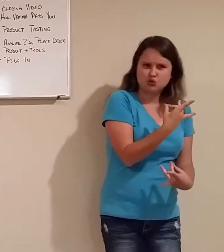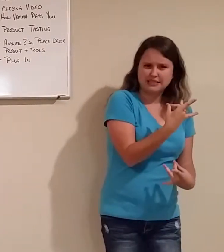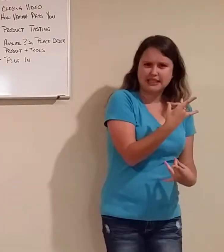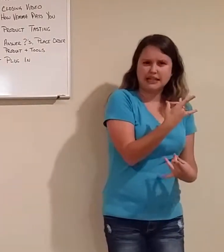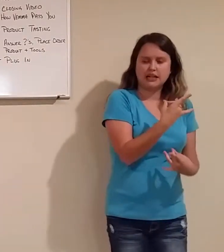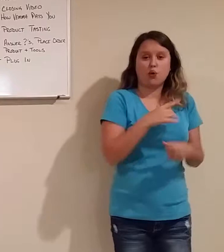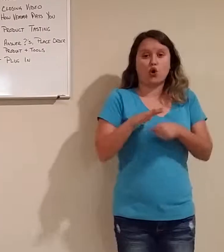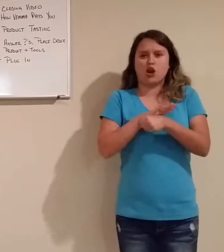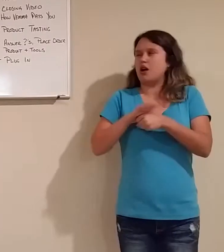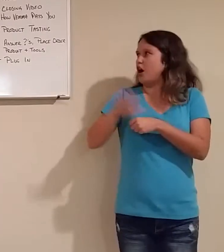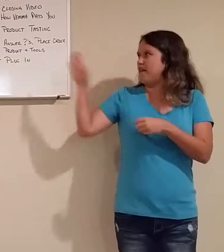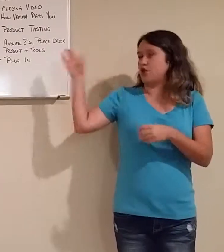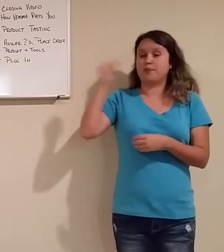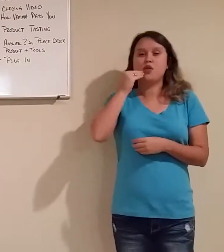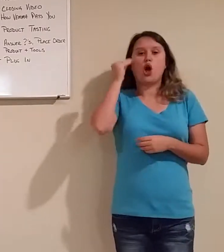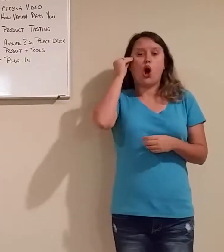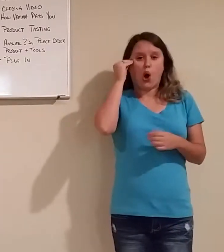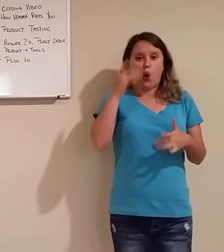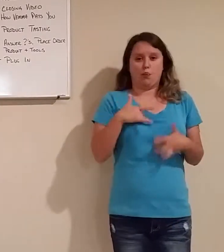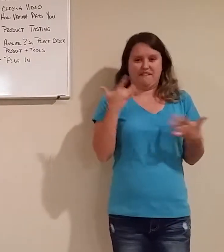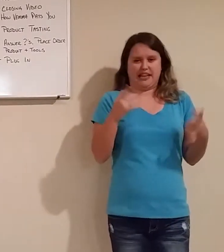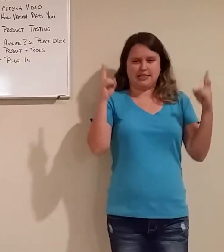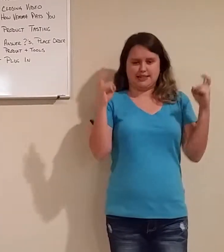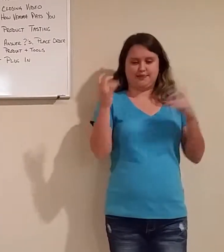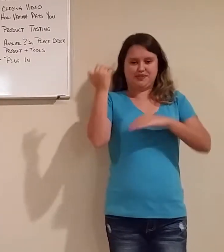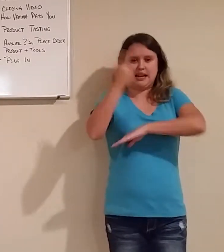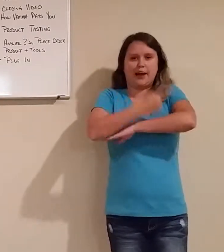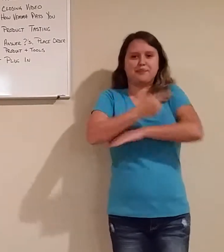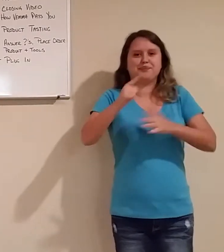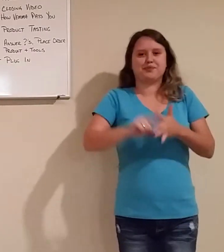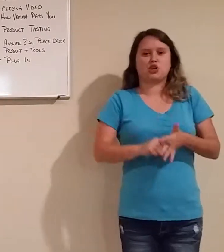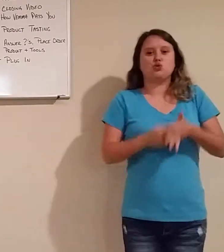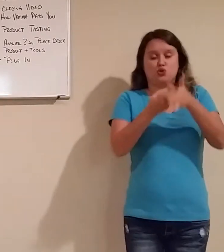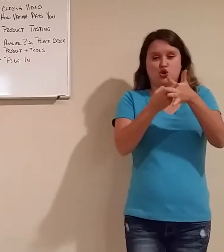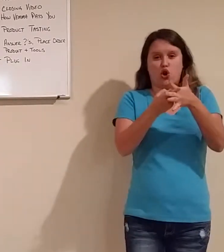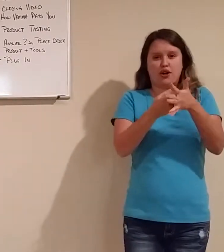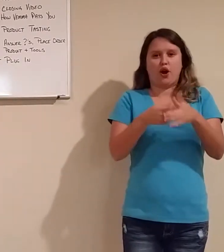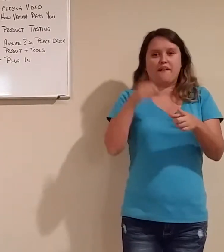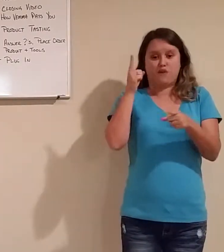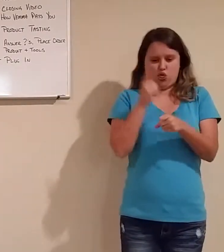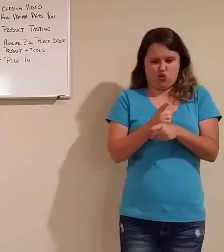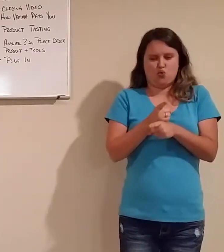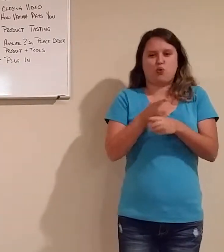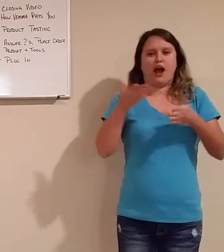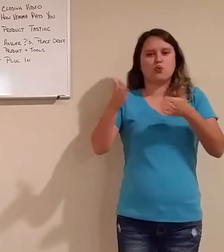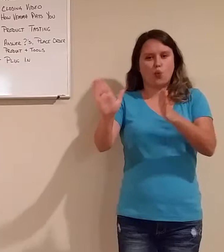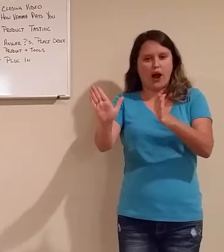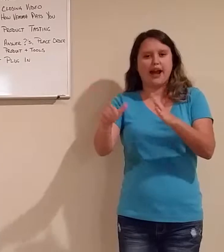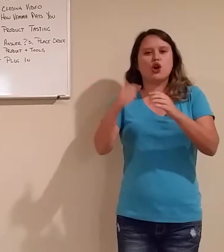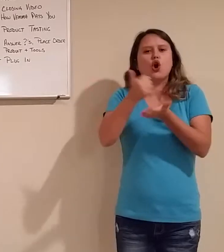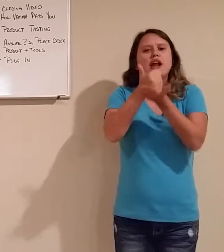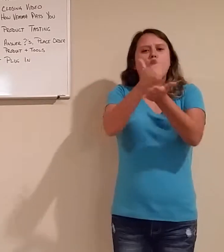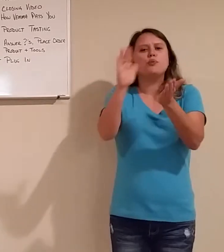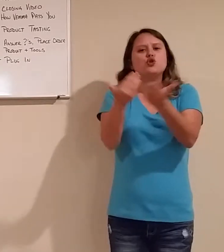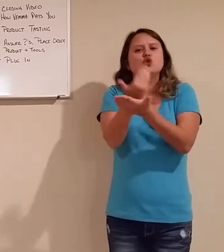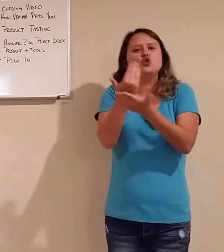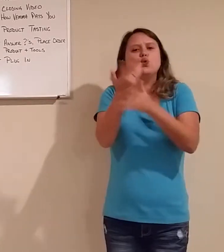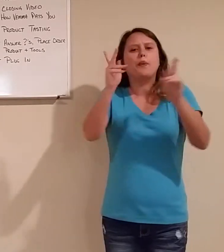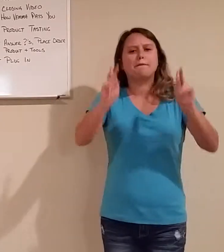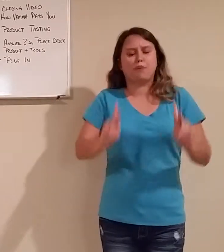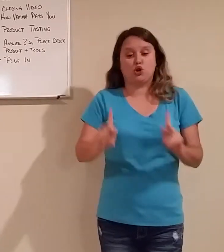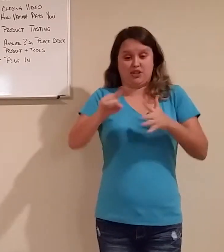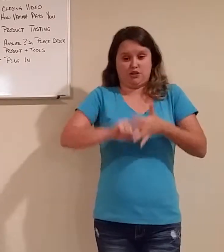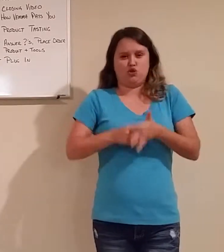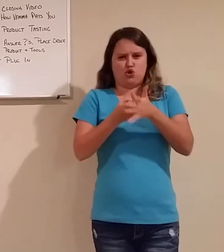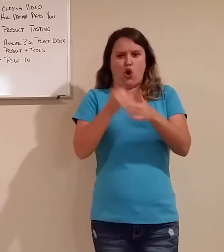going to cover home events today to get you started off on the right foot, or to help your new affiliate